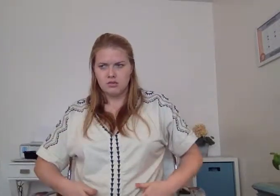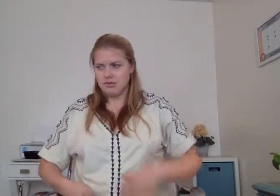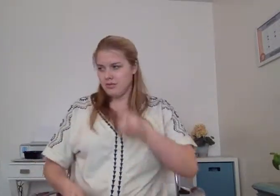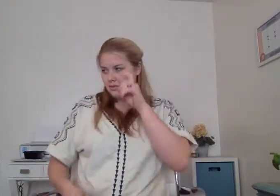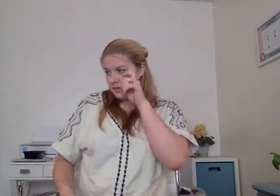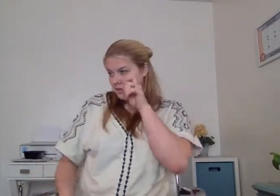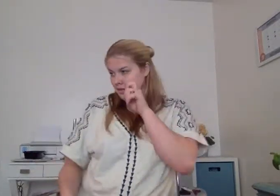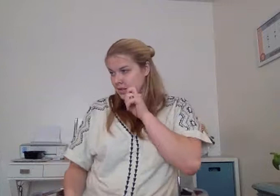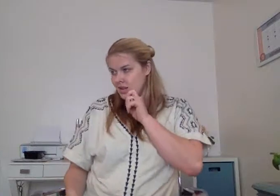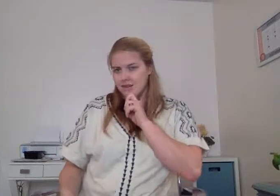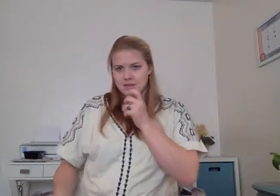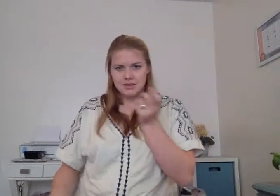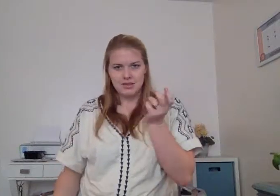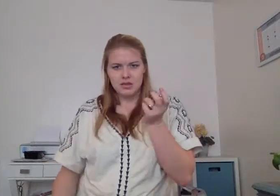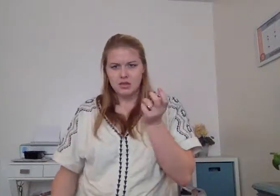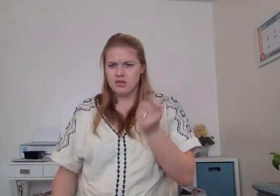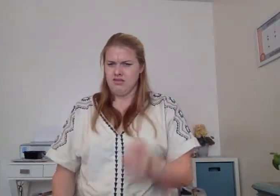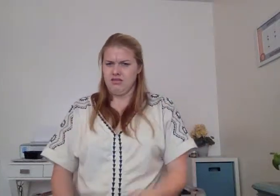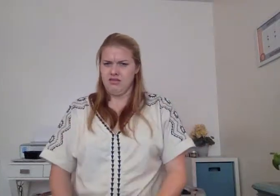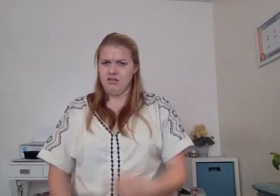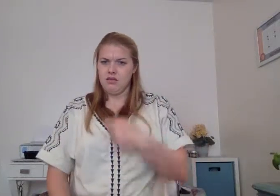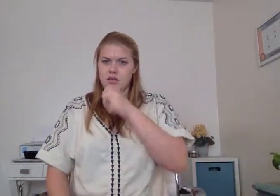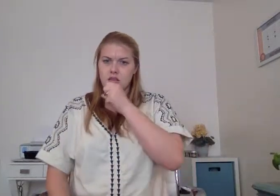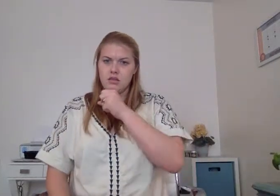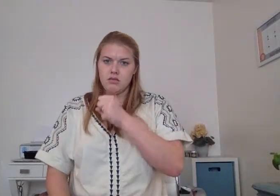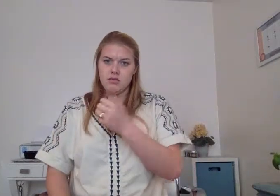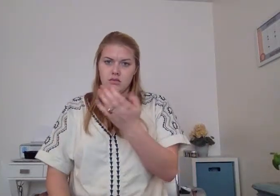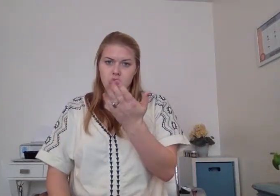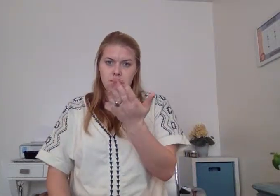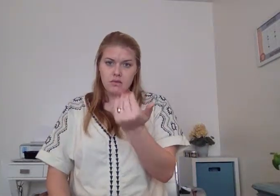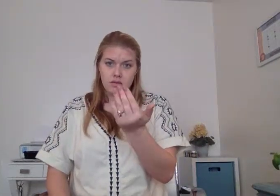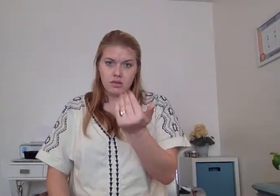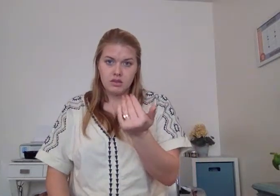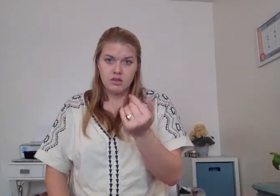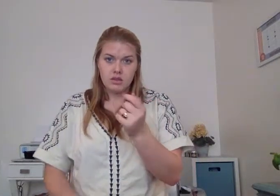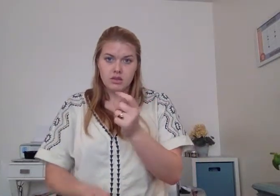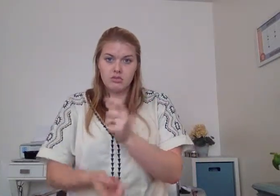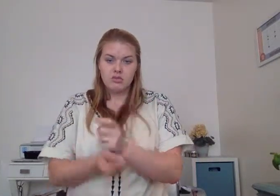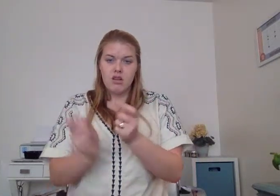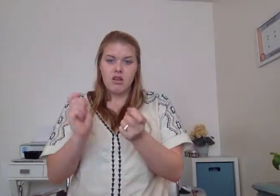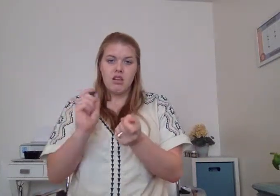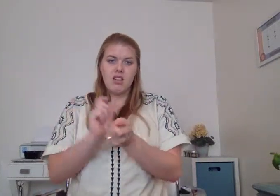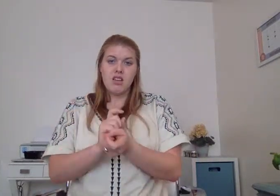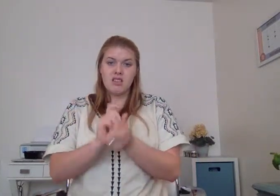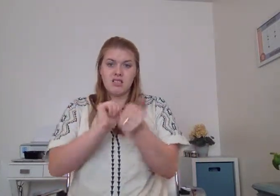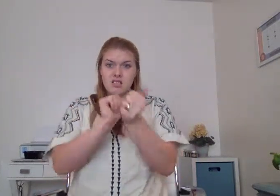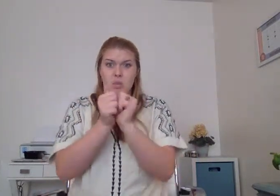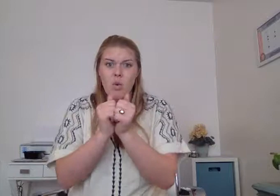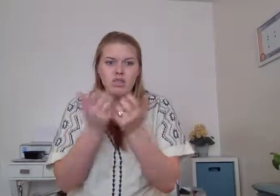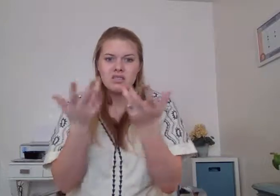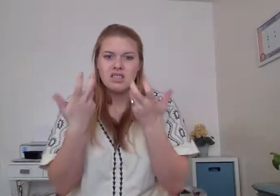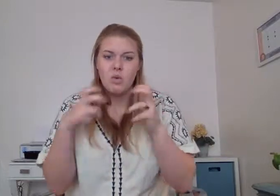at 15, my girlfriends started dropping out of their beloved sports teams because they didn't want to appear